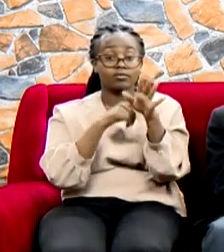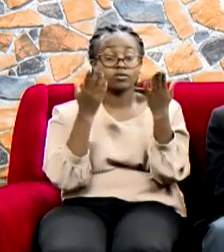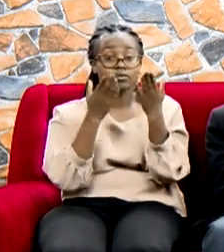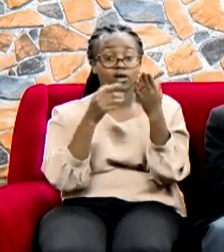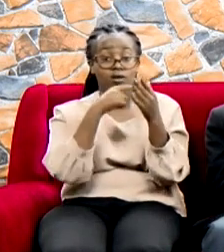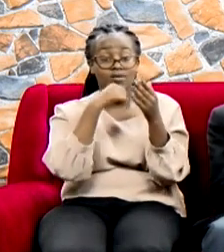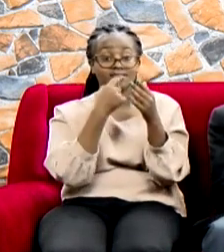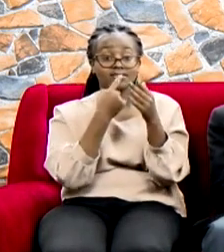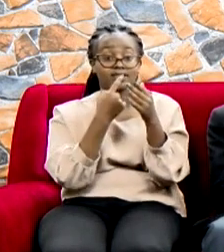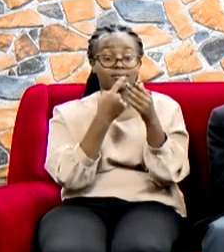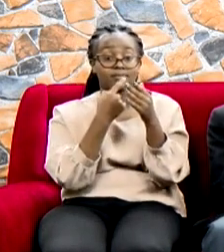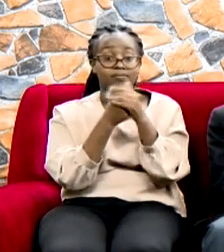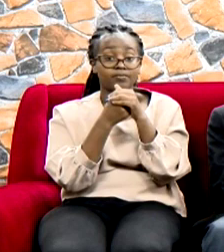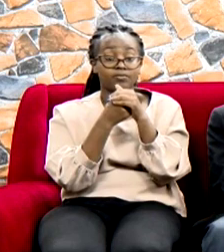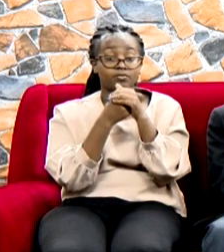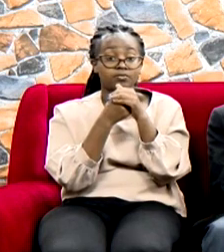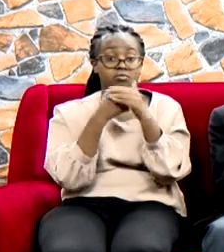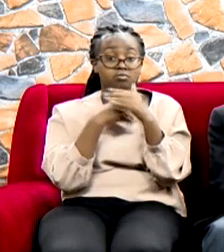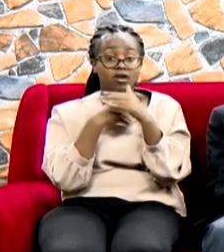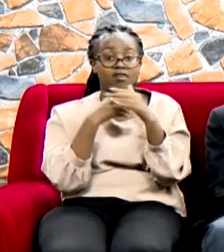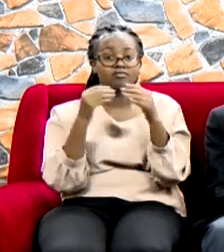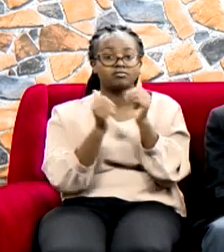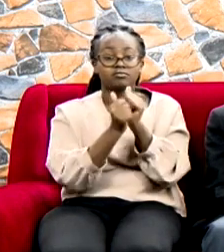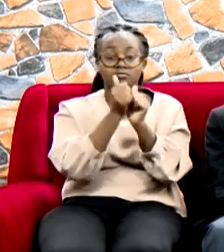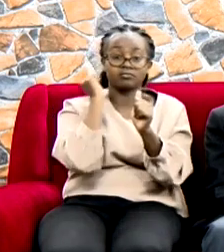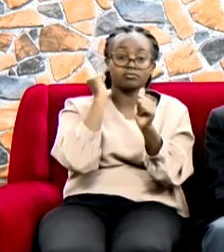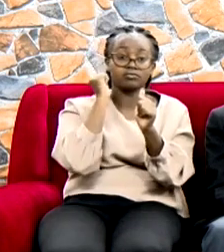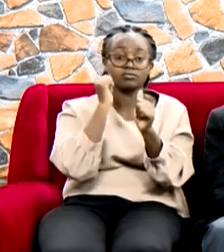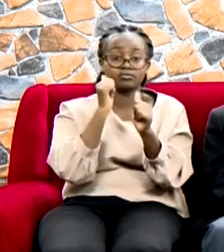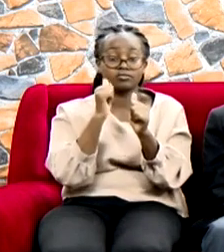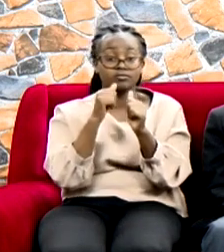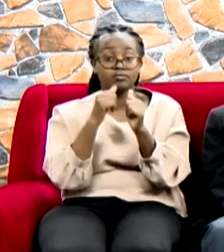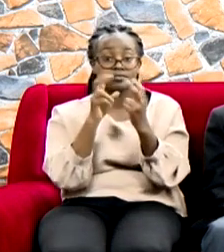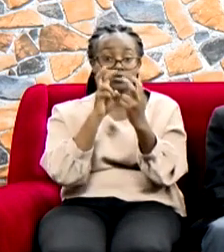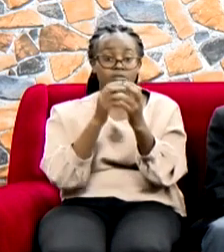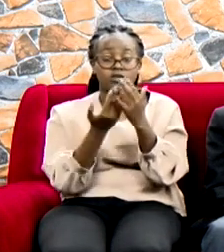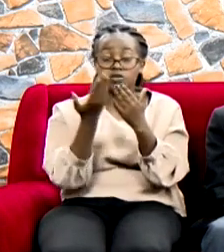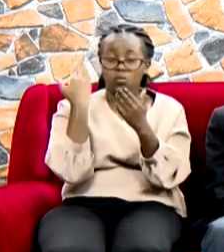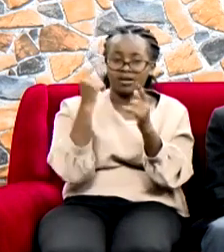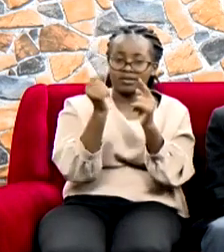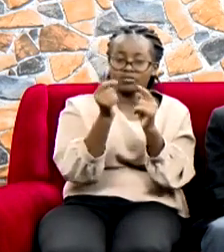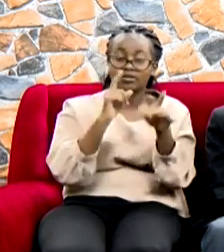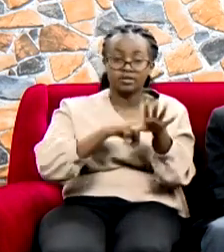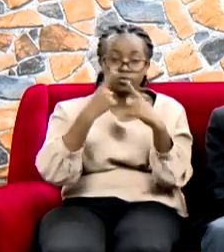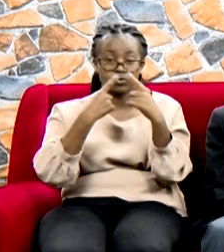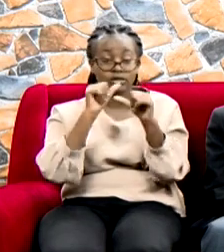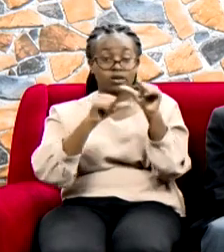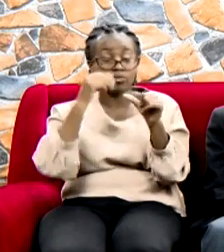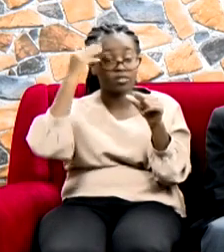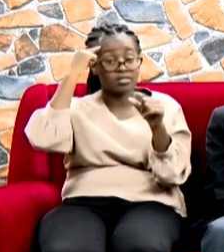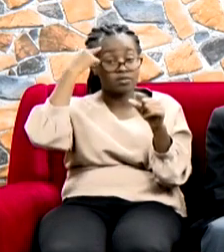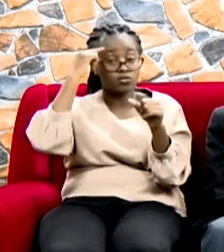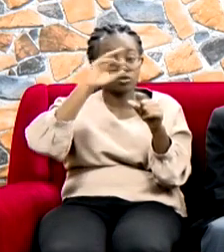when we say there's limited or there's lack of eye contact. Okay, let me take you back a bit. When you were talking about the